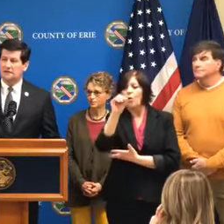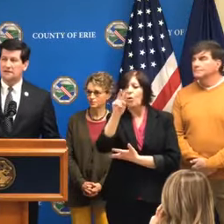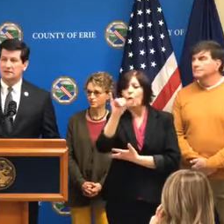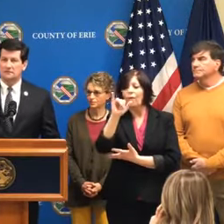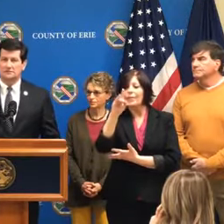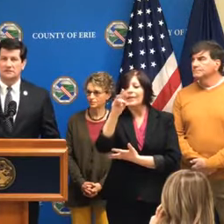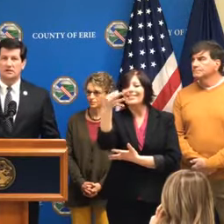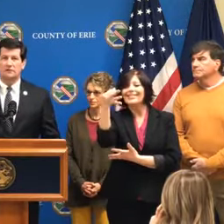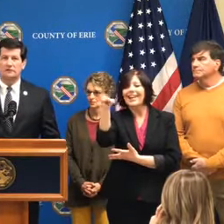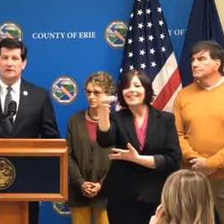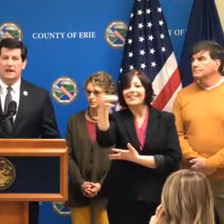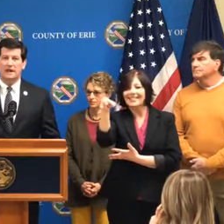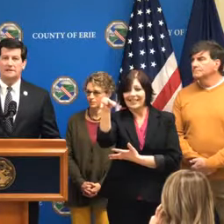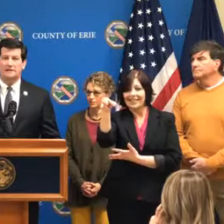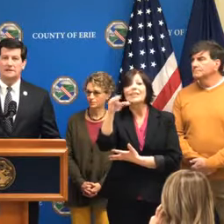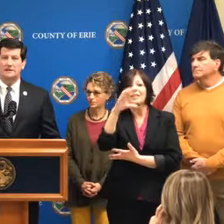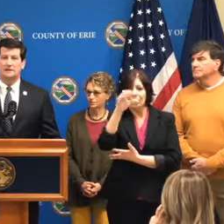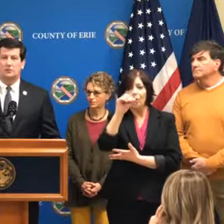www.erie.gov/COVID-19,